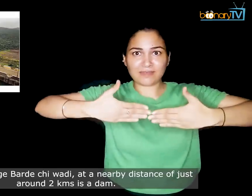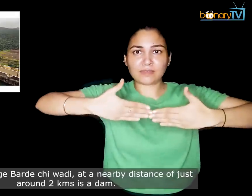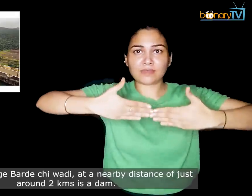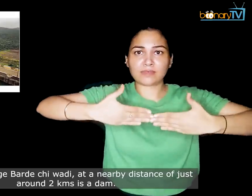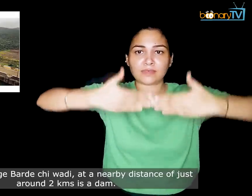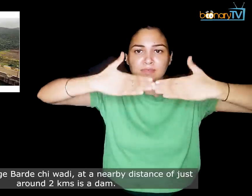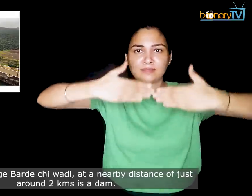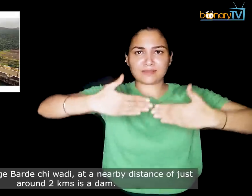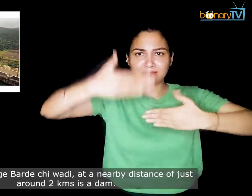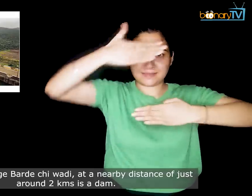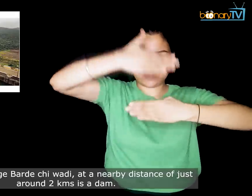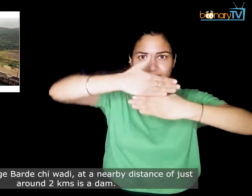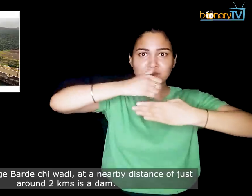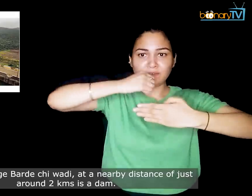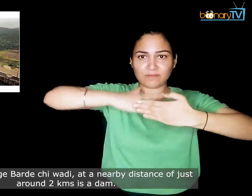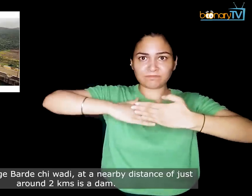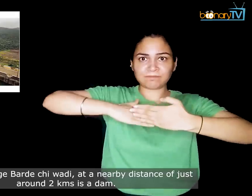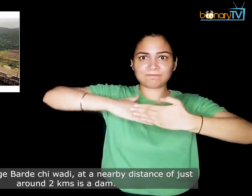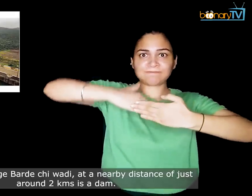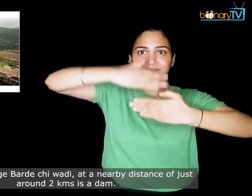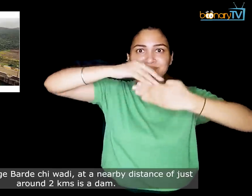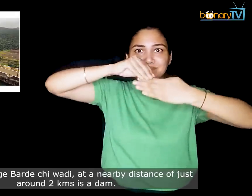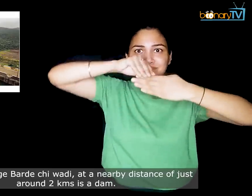is a dam.